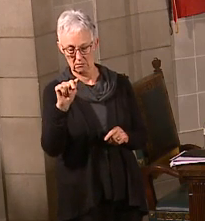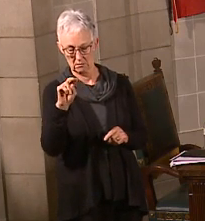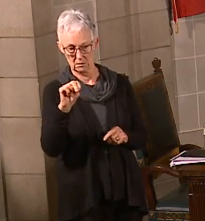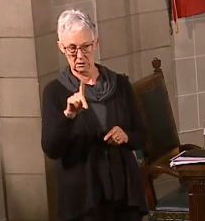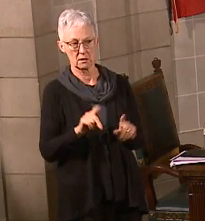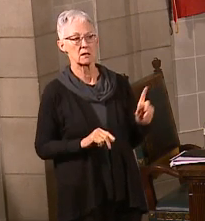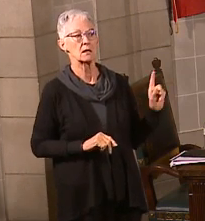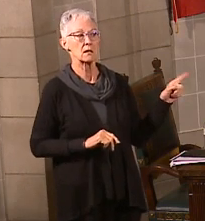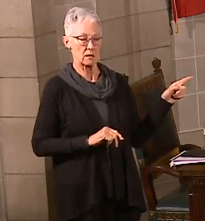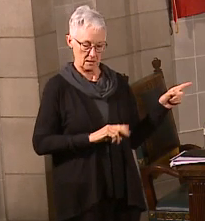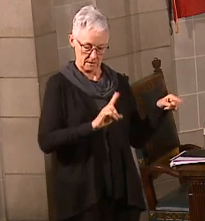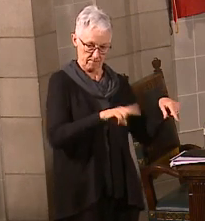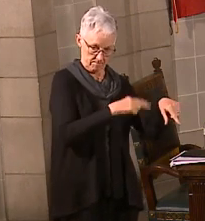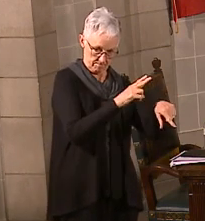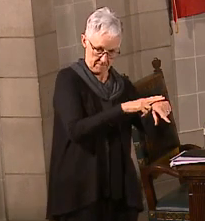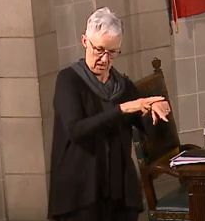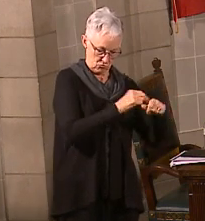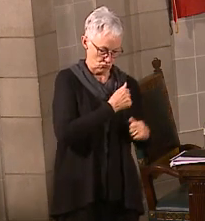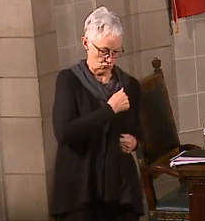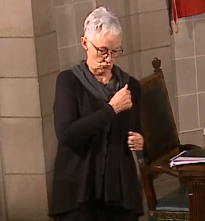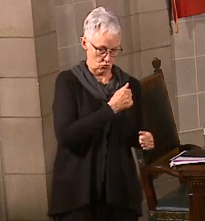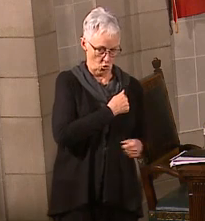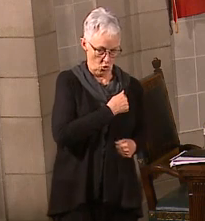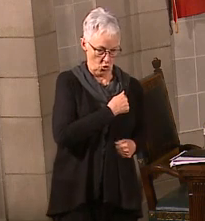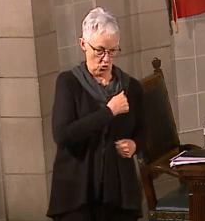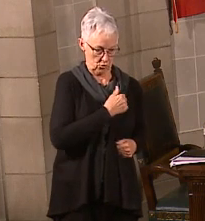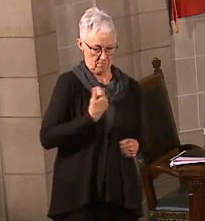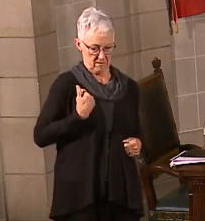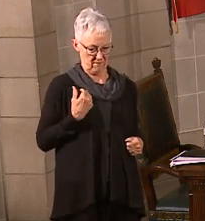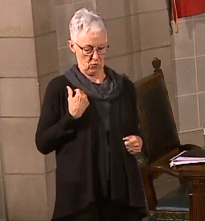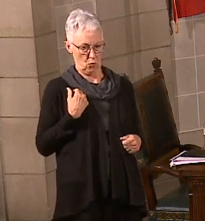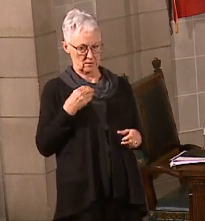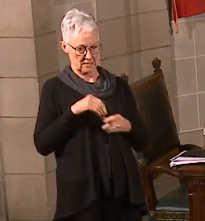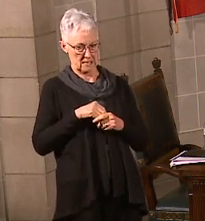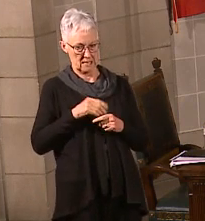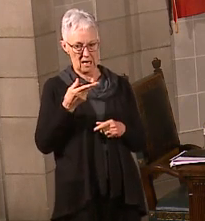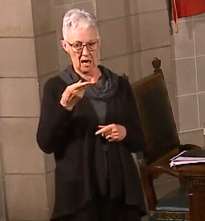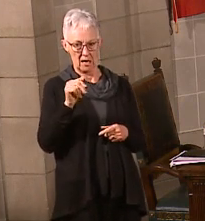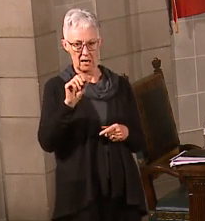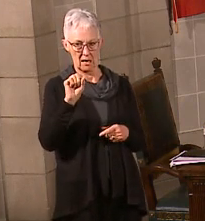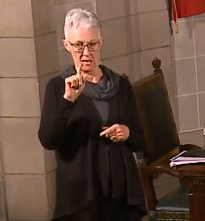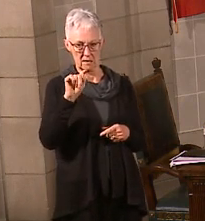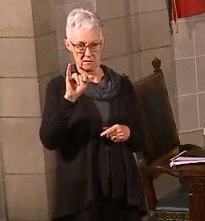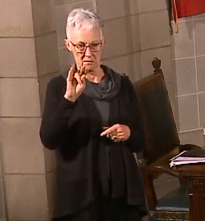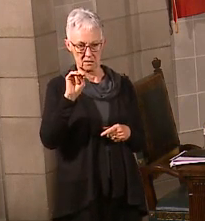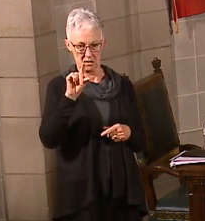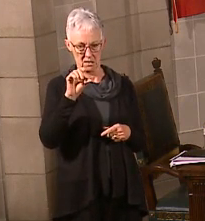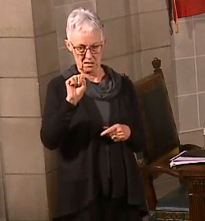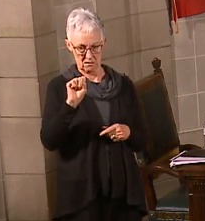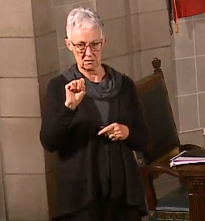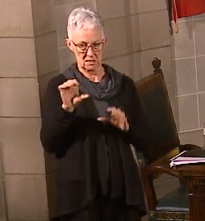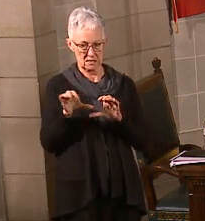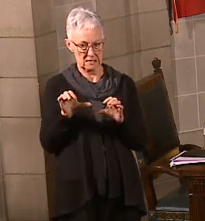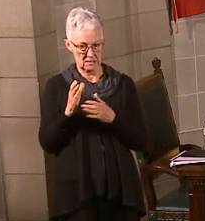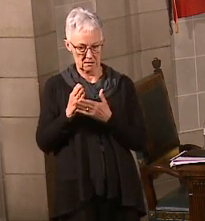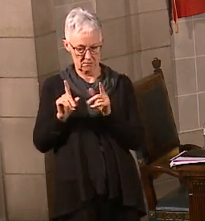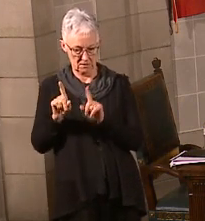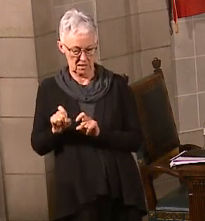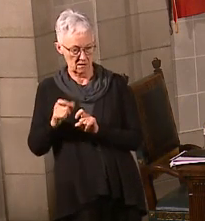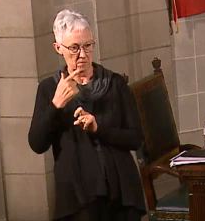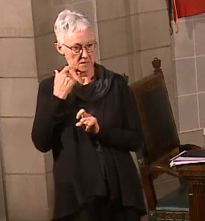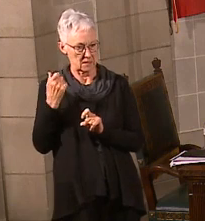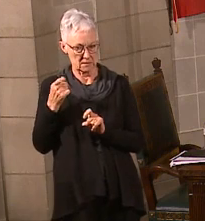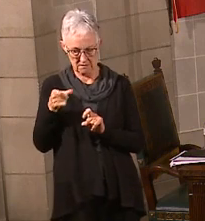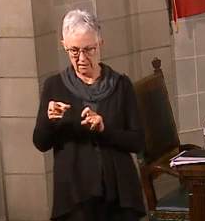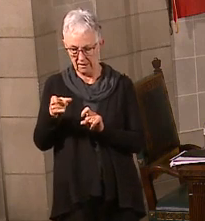which had earlier in the week been down in Hastings doing some testing, again, because we've had some issues or some cases pop up in Hastings, and